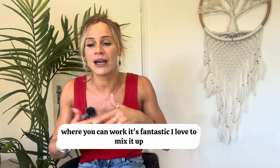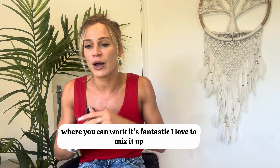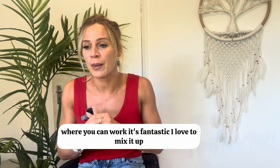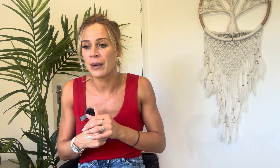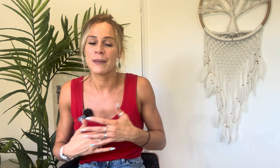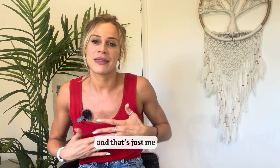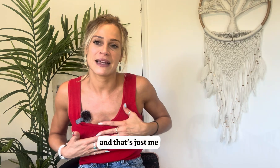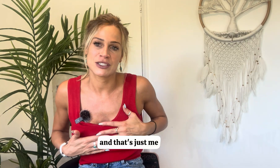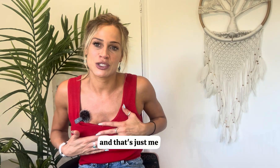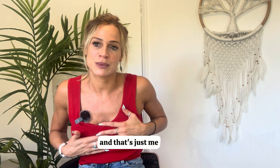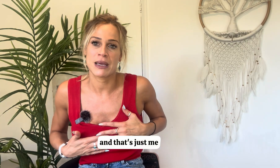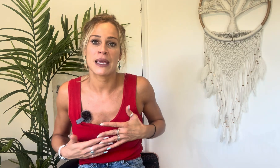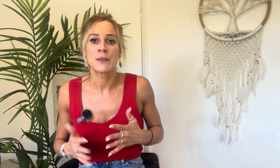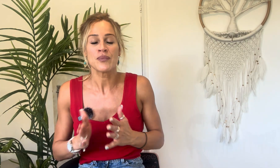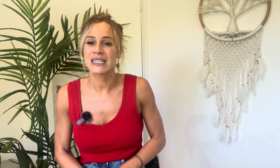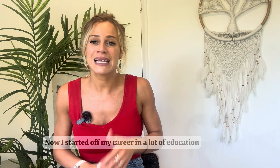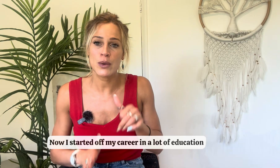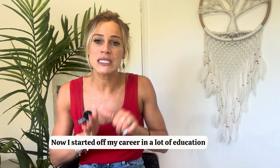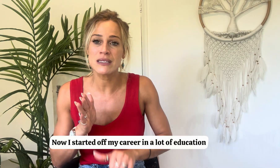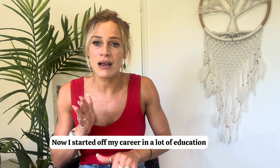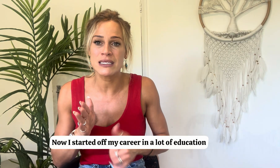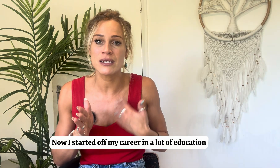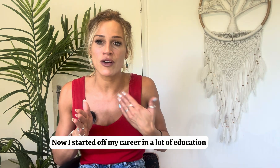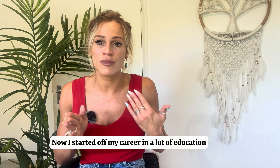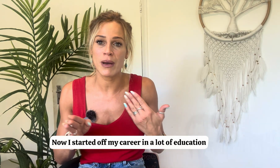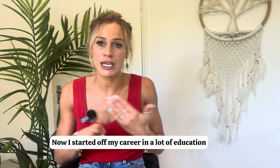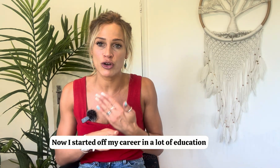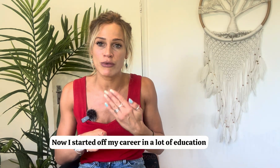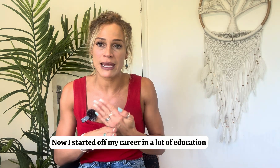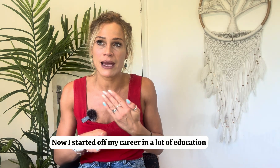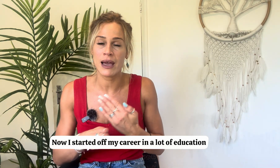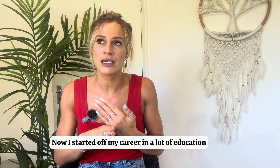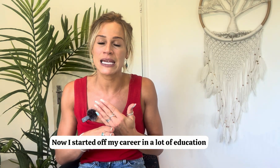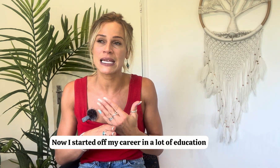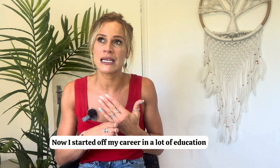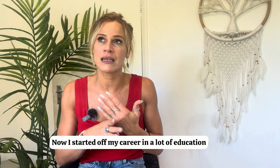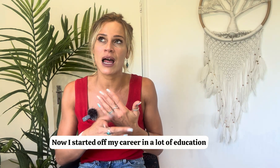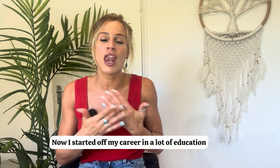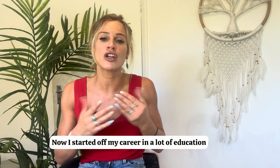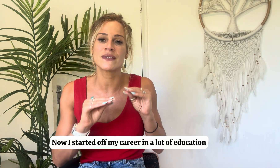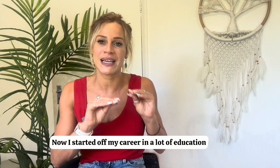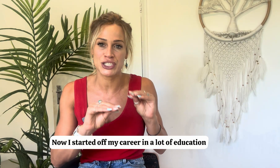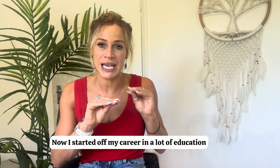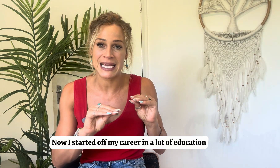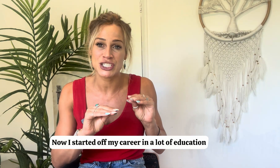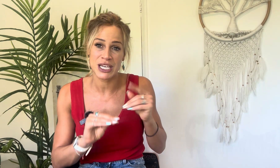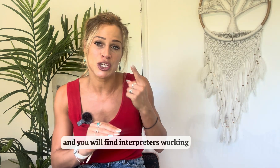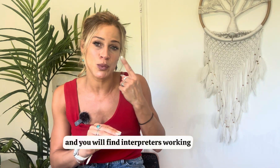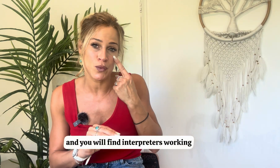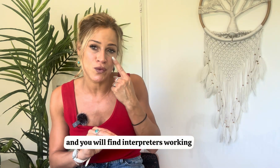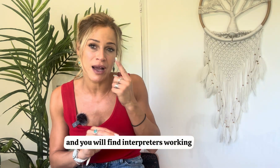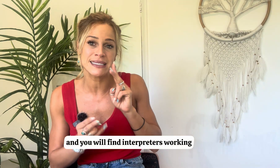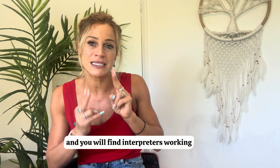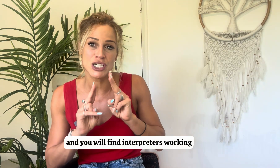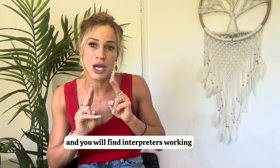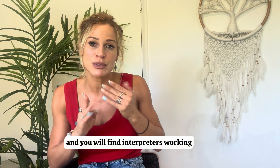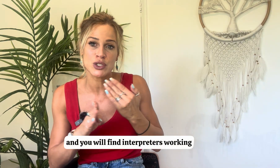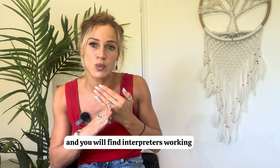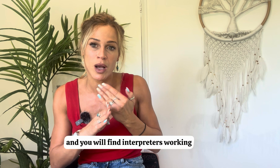up, and that's just me. Now, I started off my career in a lot of education, and you will find interpreters